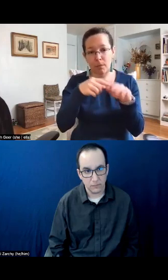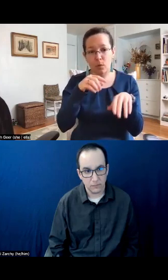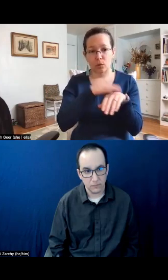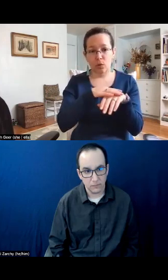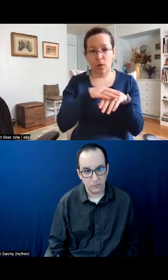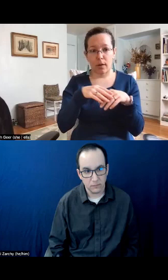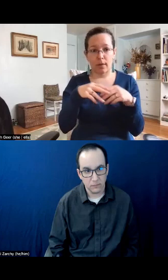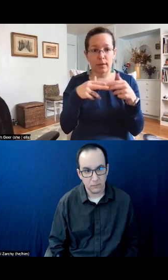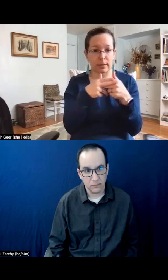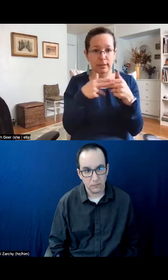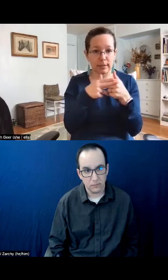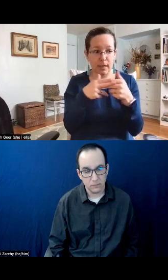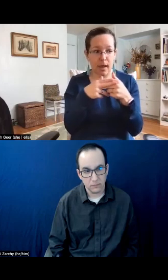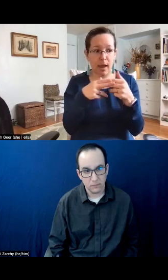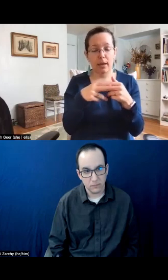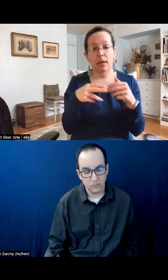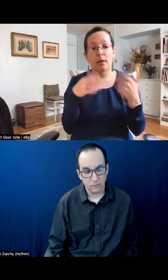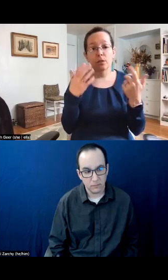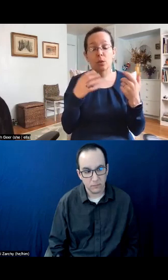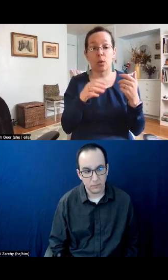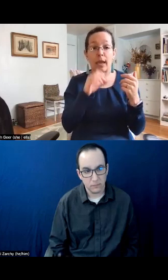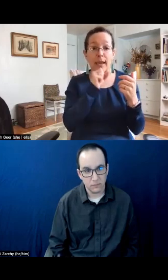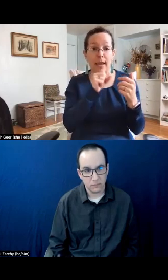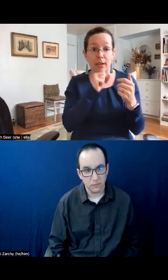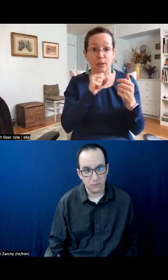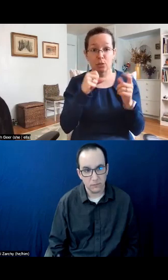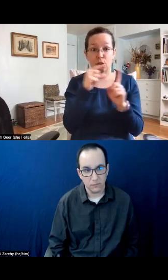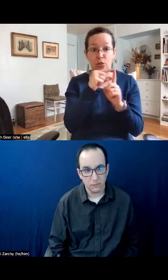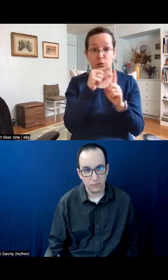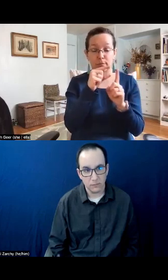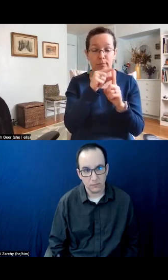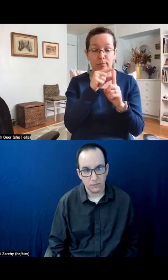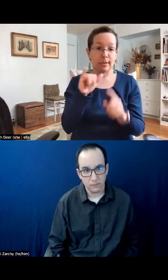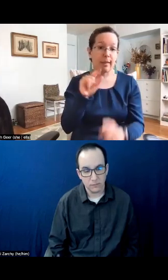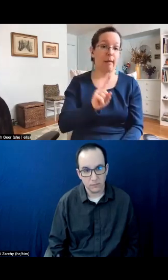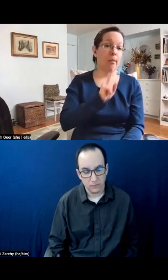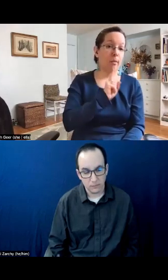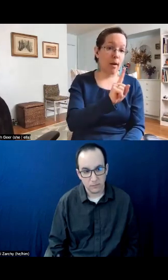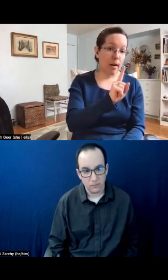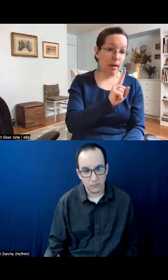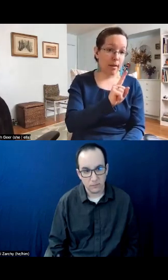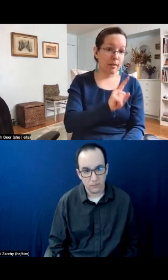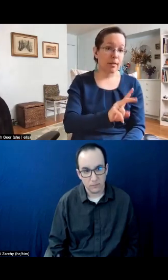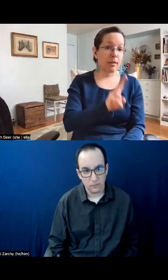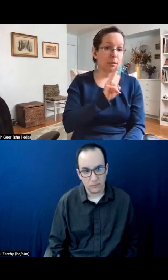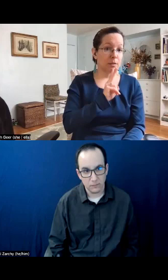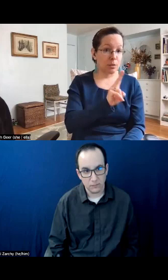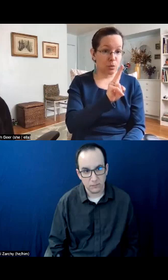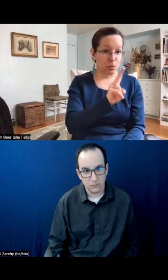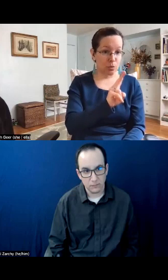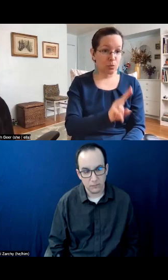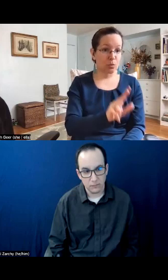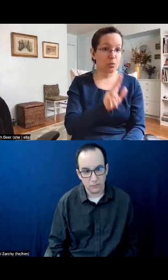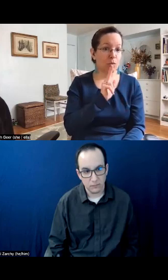Also, with derivational morphology, we've got some additional slides that we'll look at with